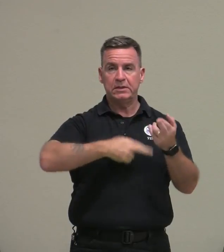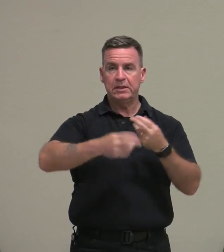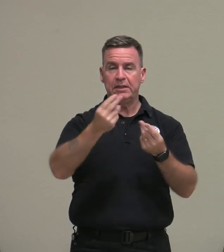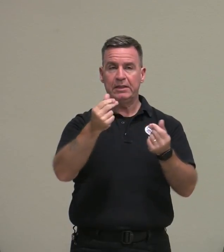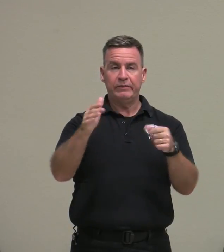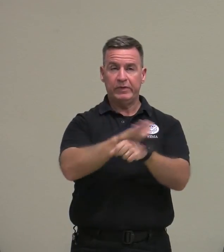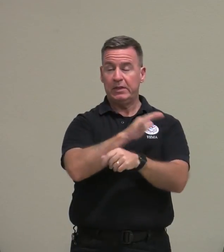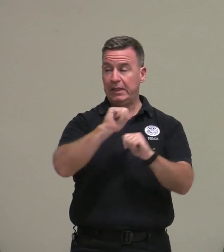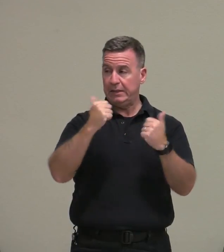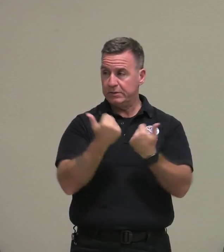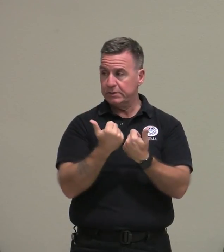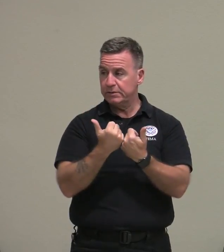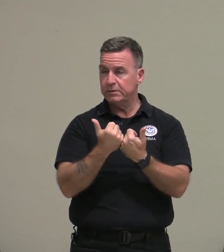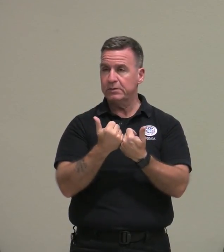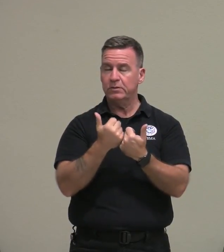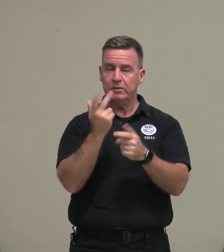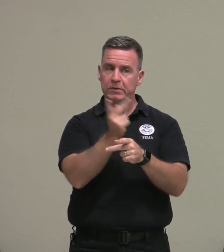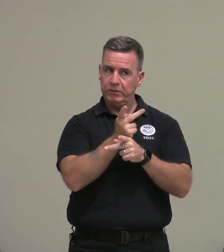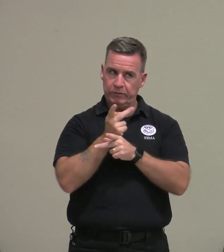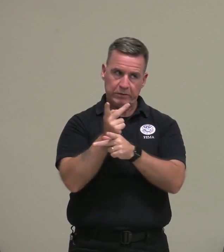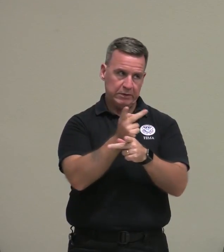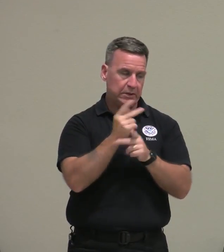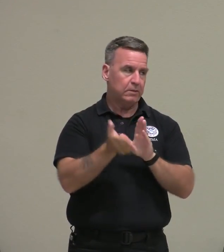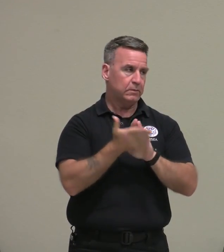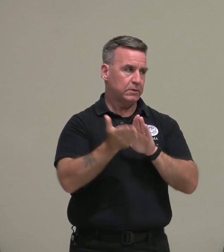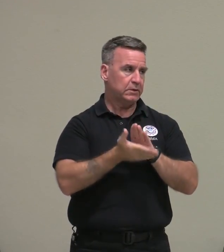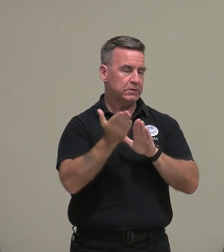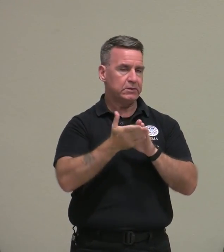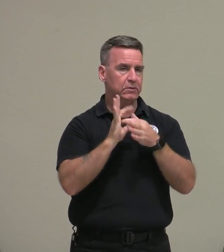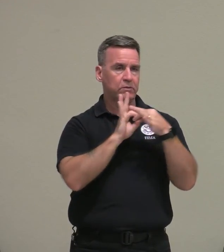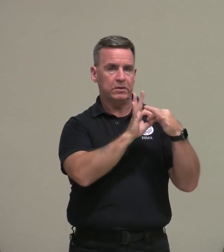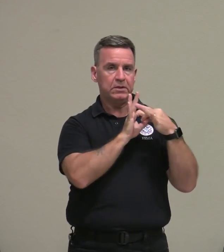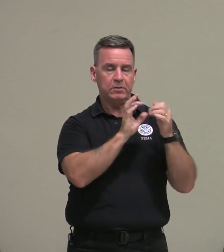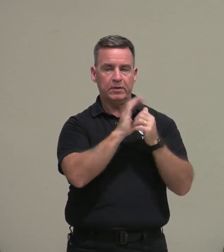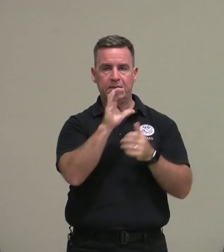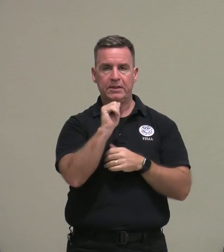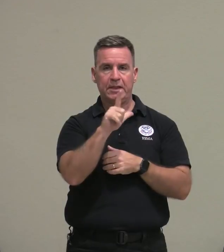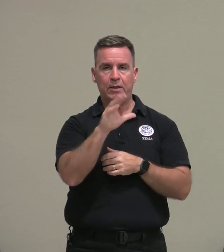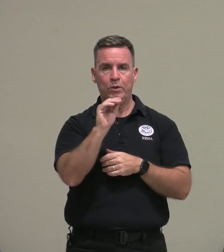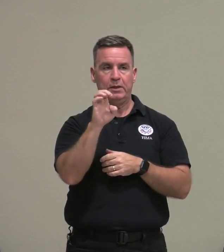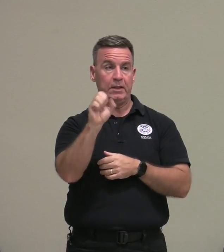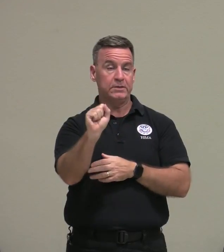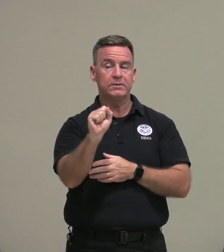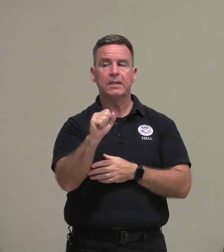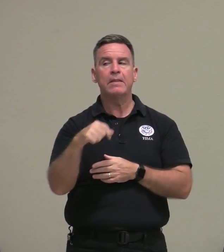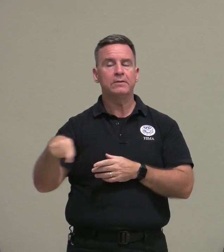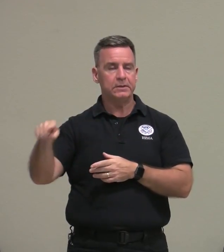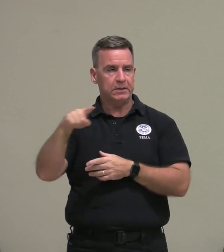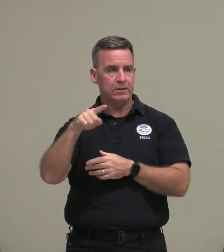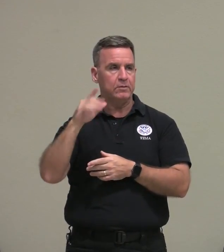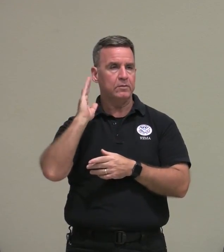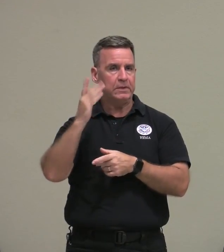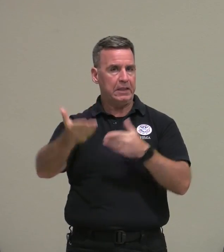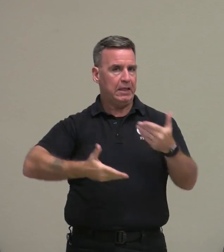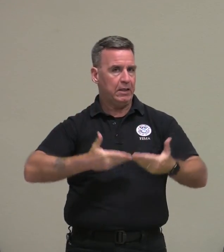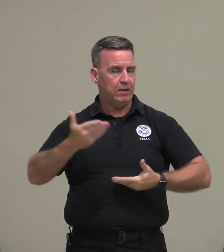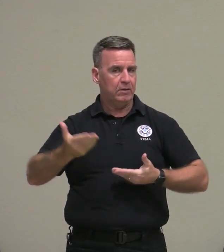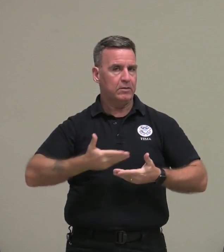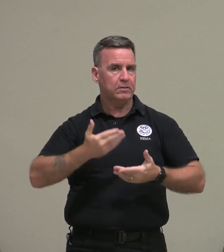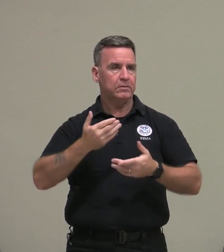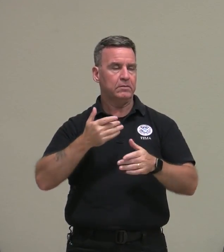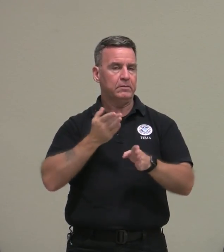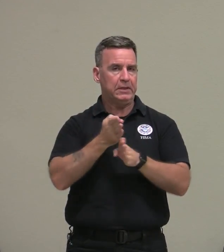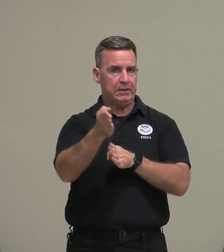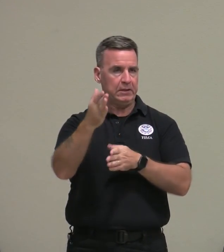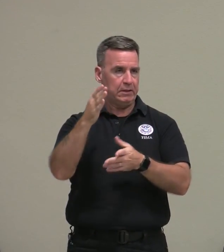and landfill agency, will be overseeing this operation in coordination with Cal OES. They will be hiring the